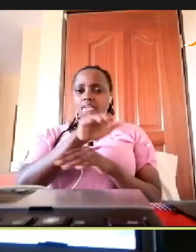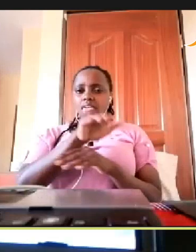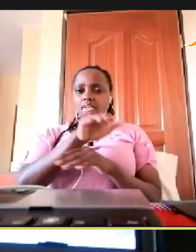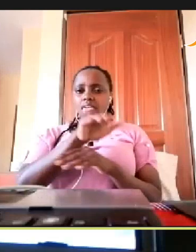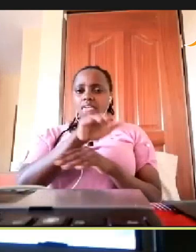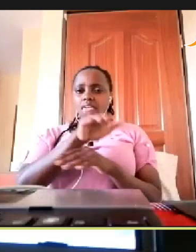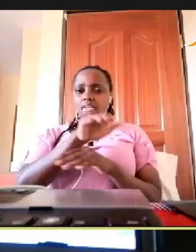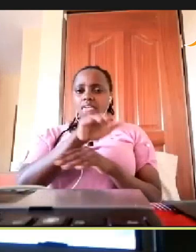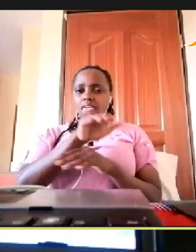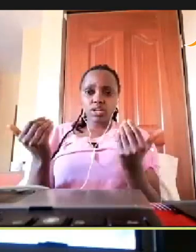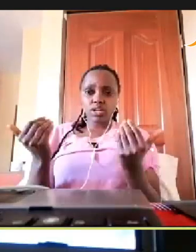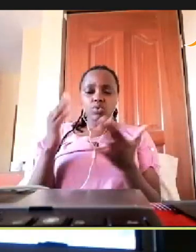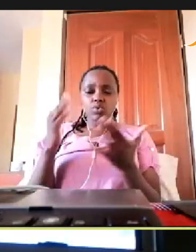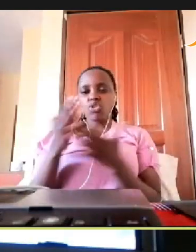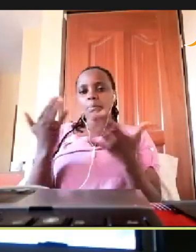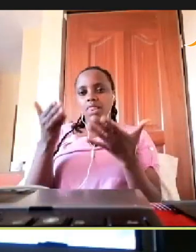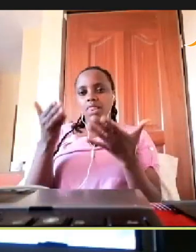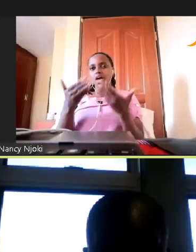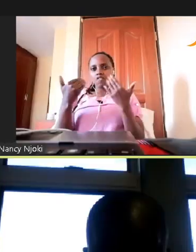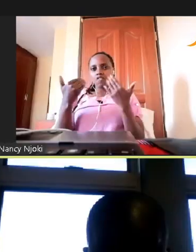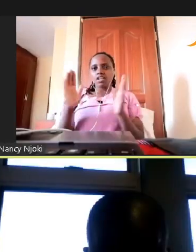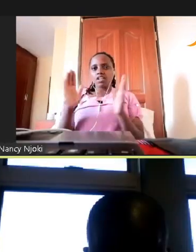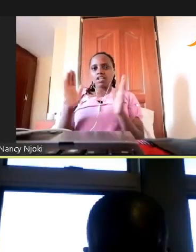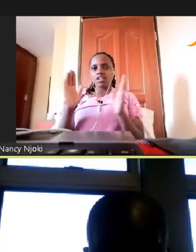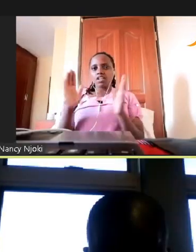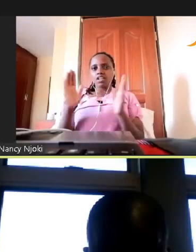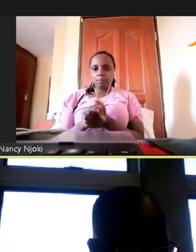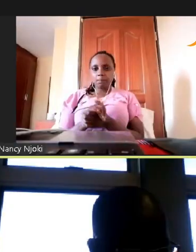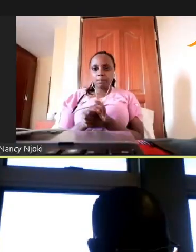of children. And I will stop there.